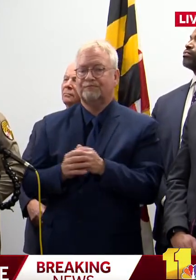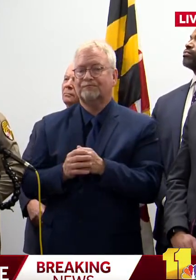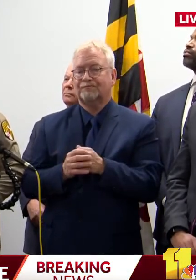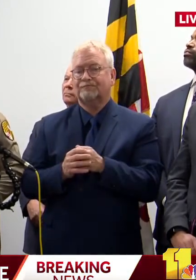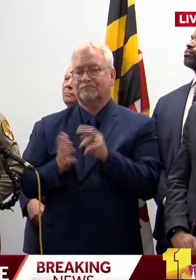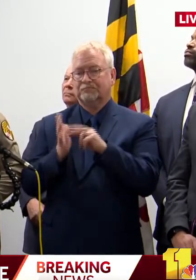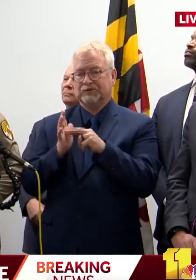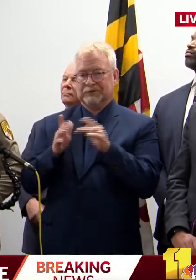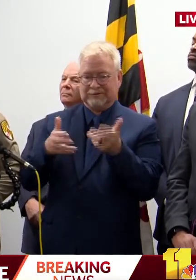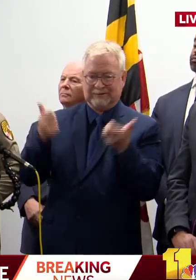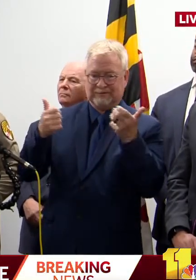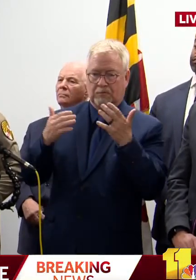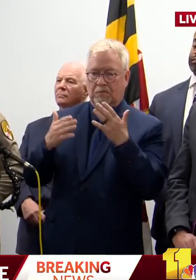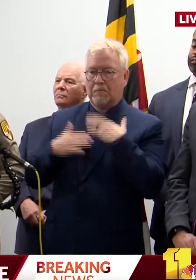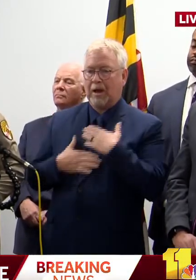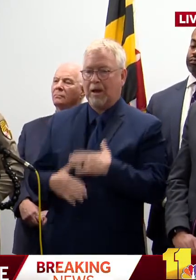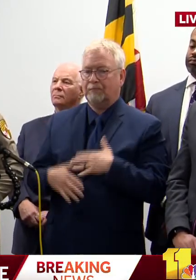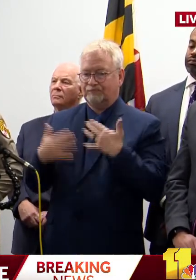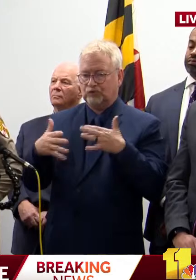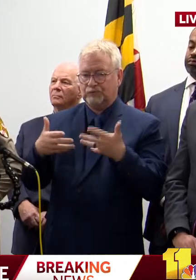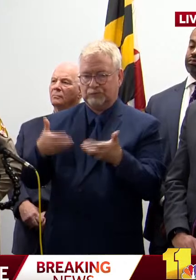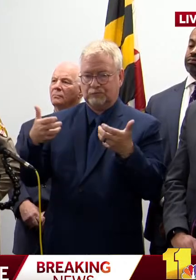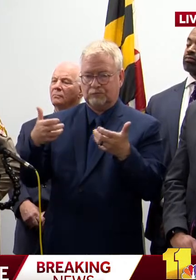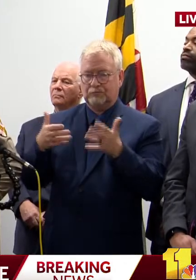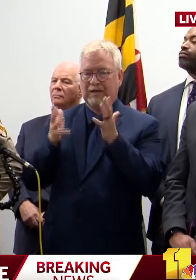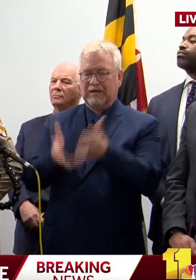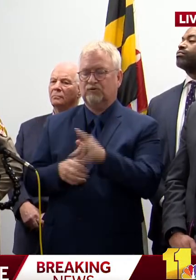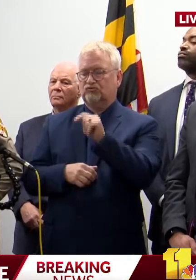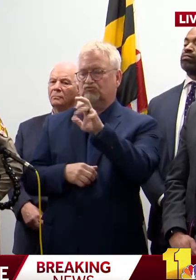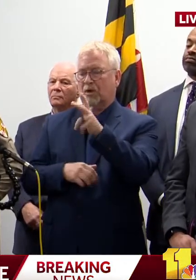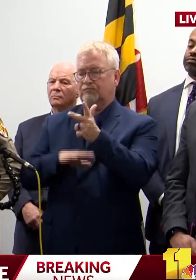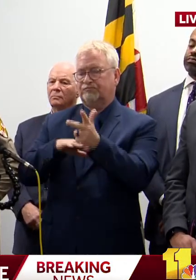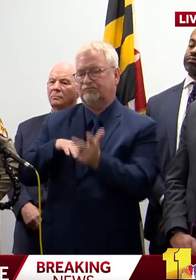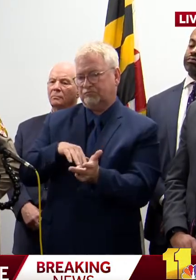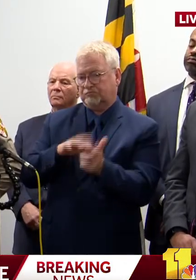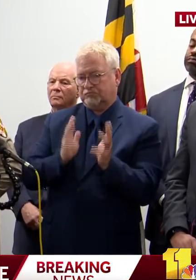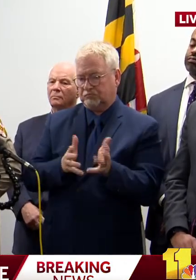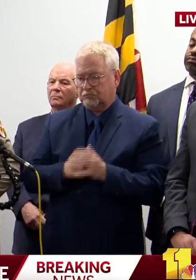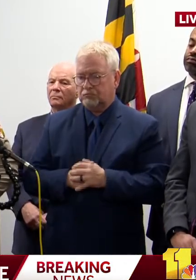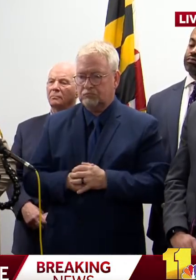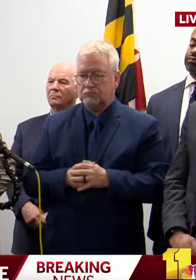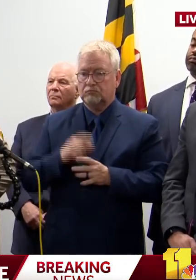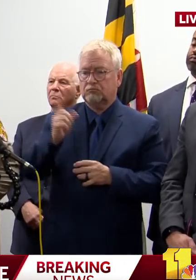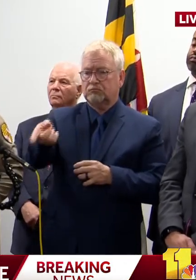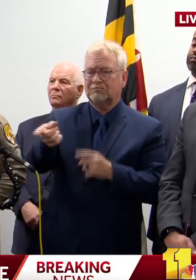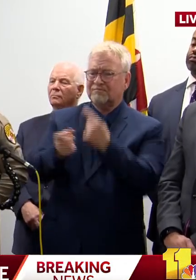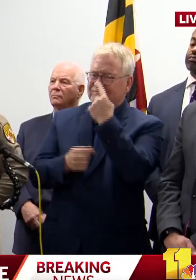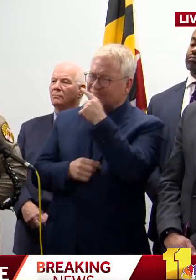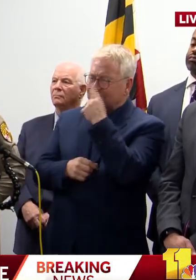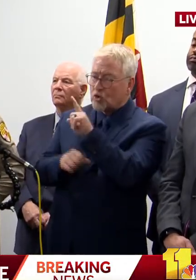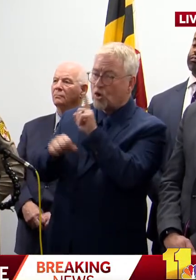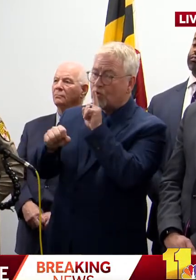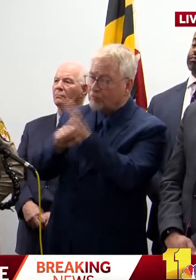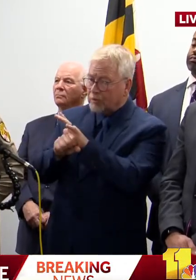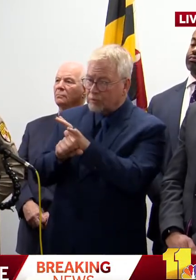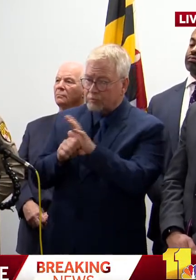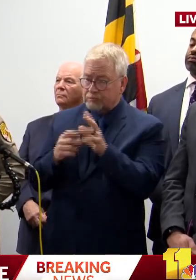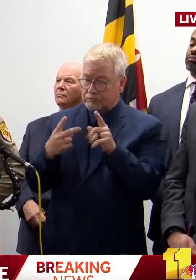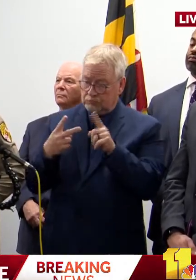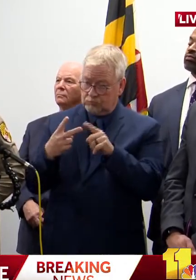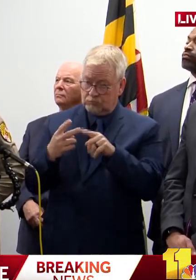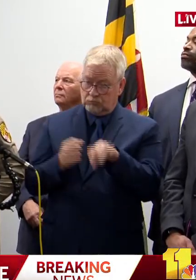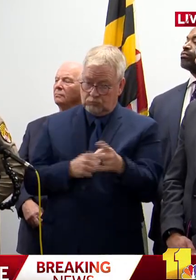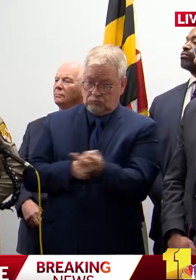where they were placed in the custody of the medical examiner's office. Second part of your question was? Can you just confirm those were two